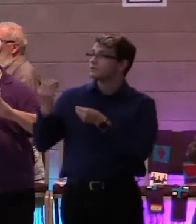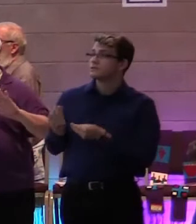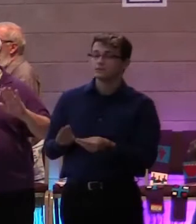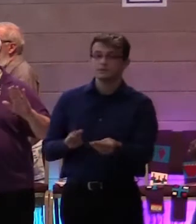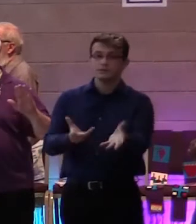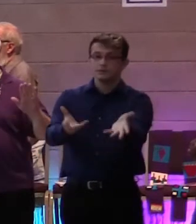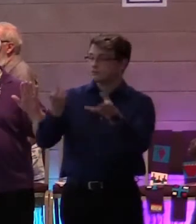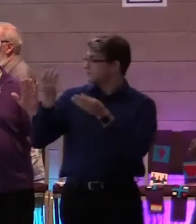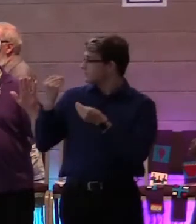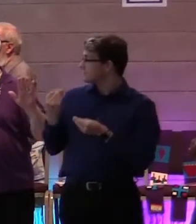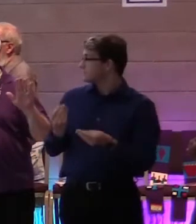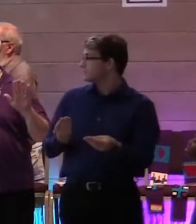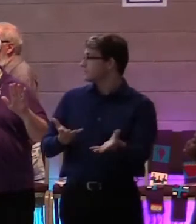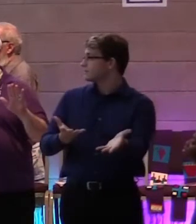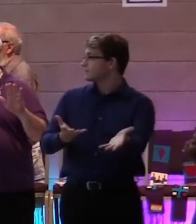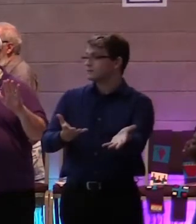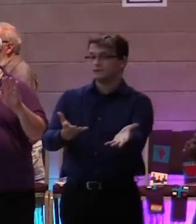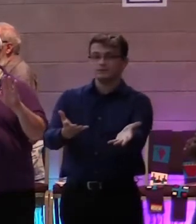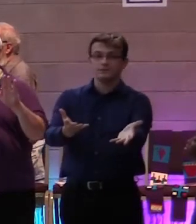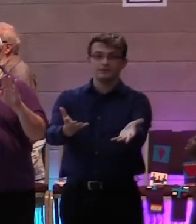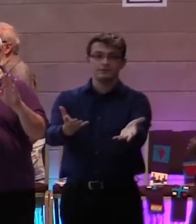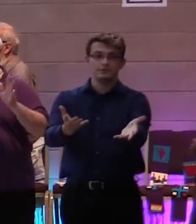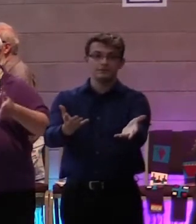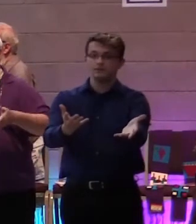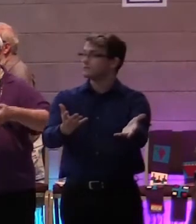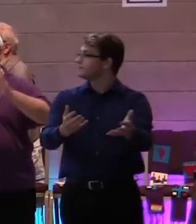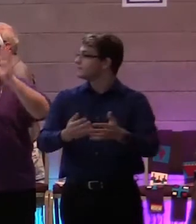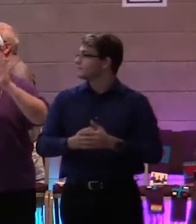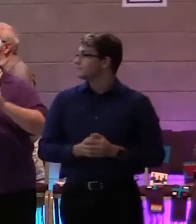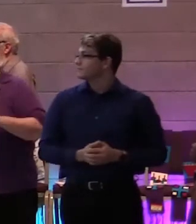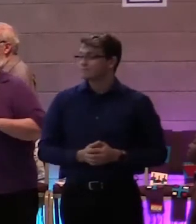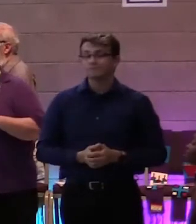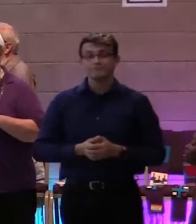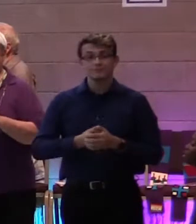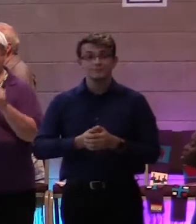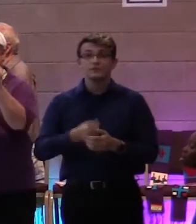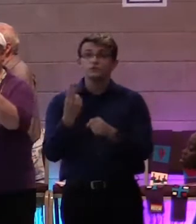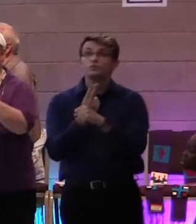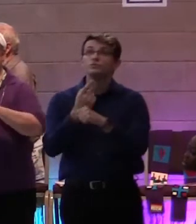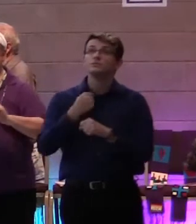peace. May I be an instrument of peace.